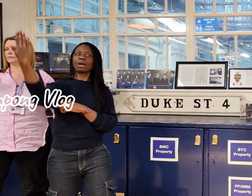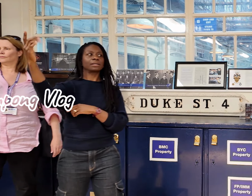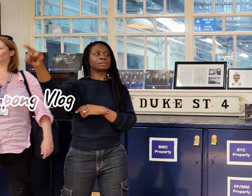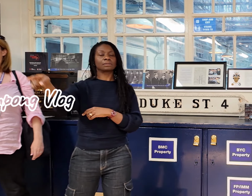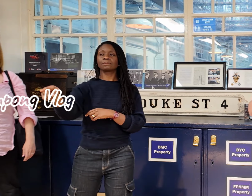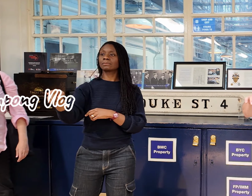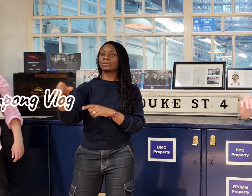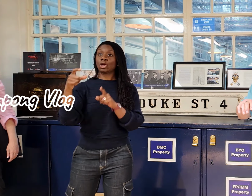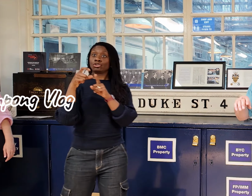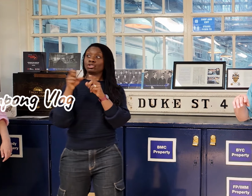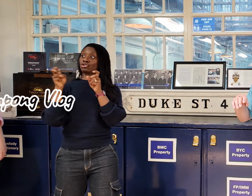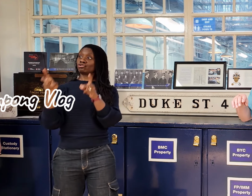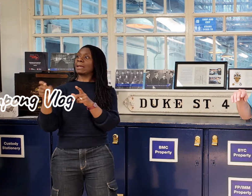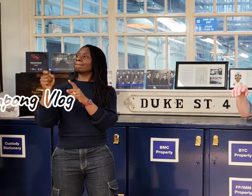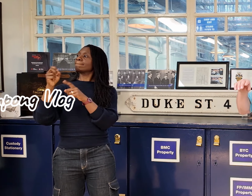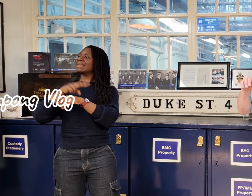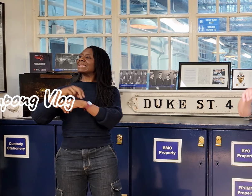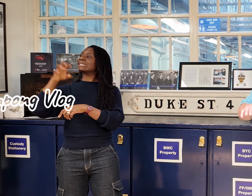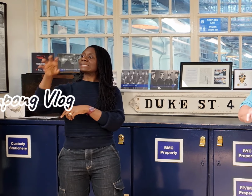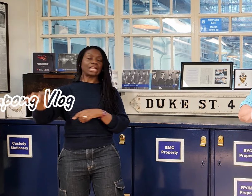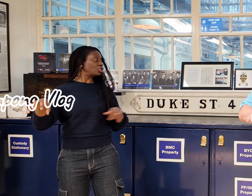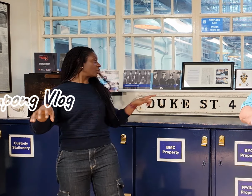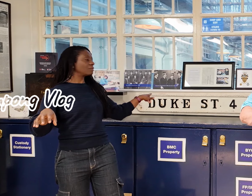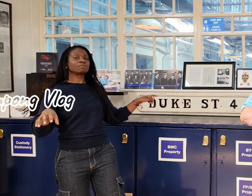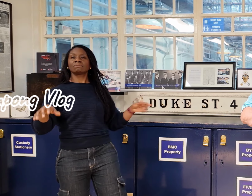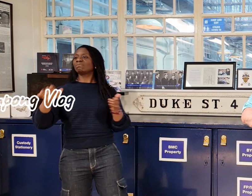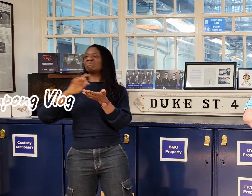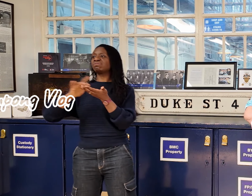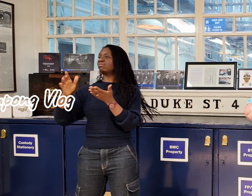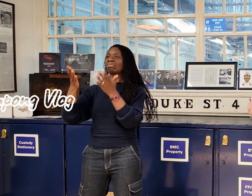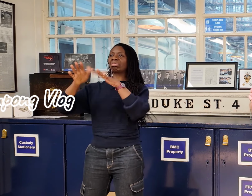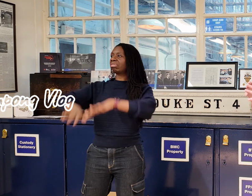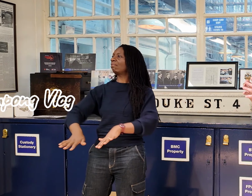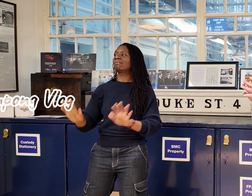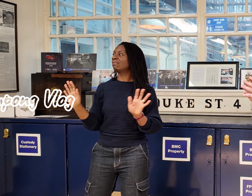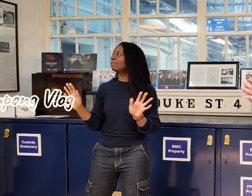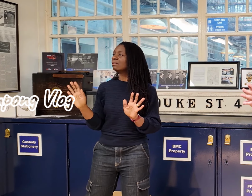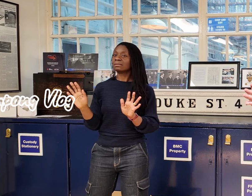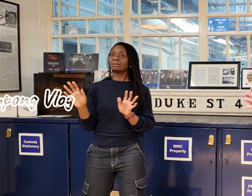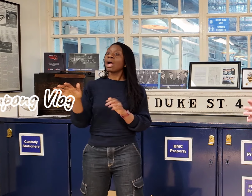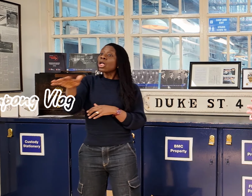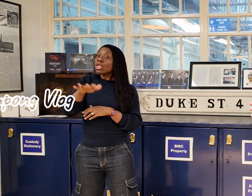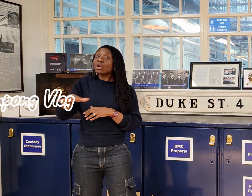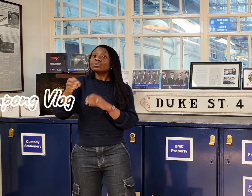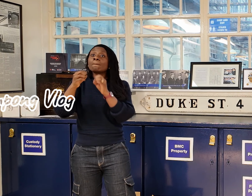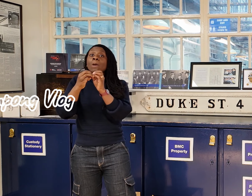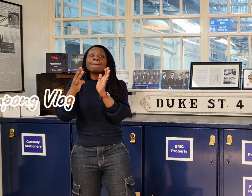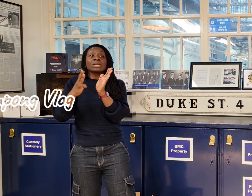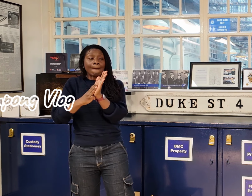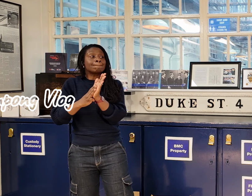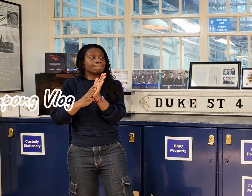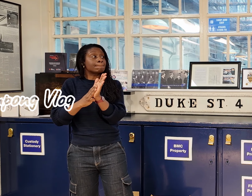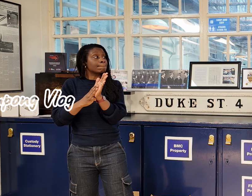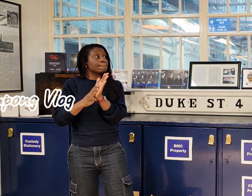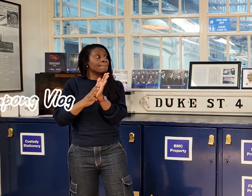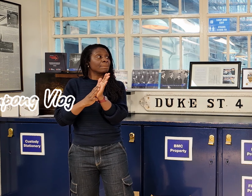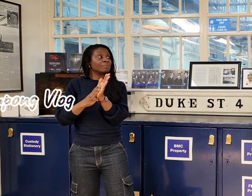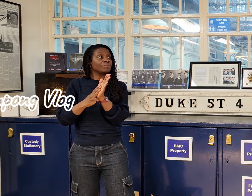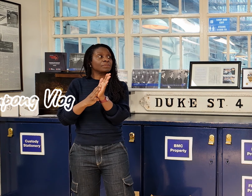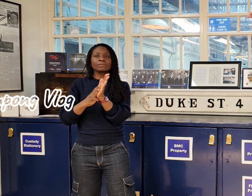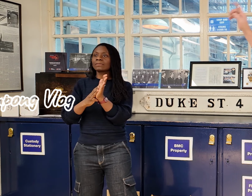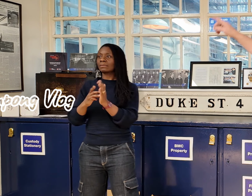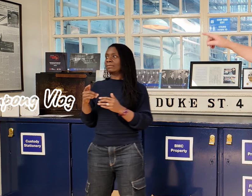Duke Street Police Station no longer exists. If you're local to Birmingham,